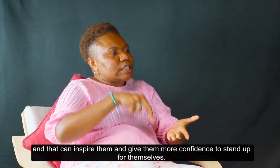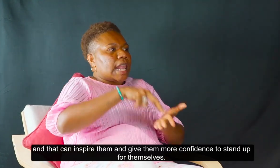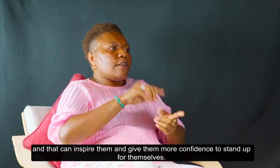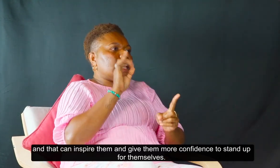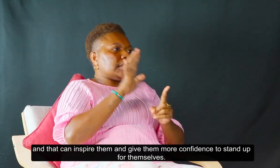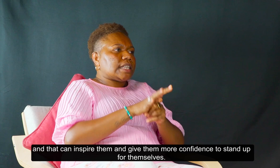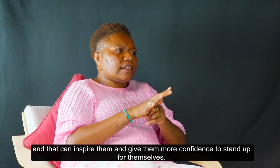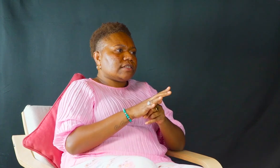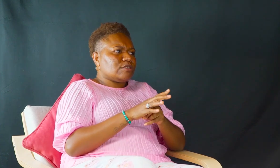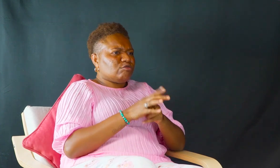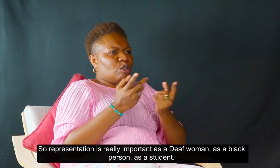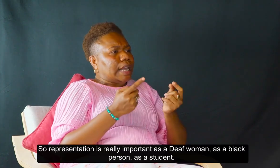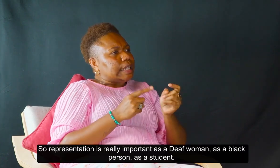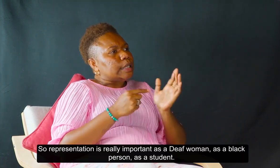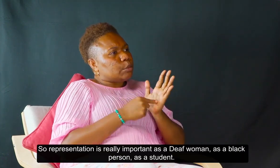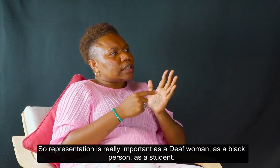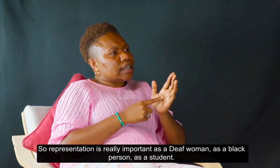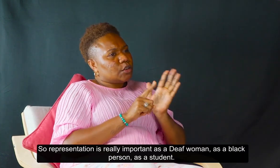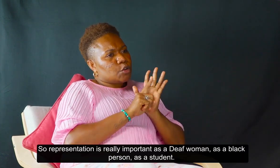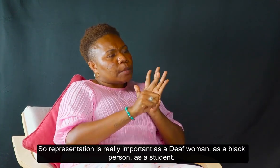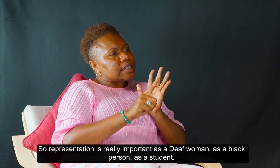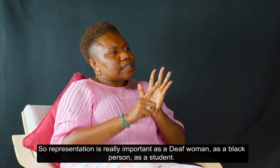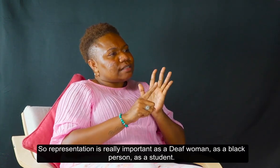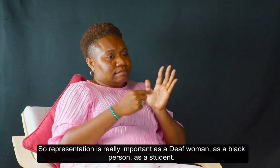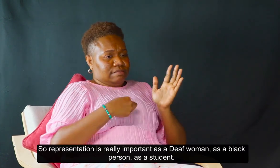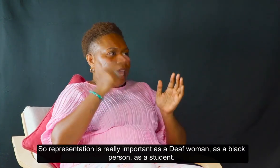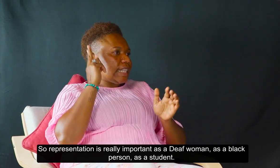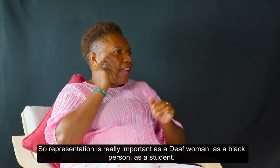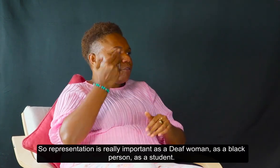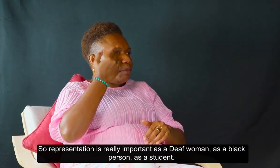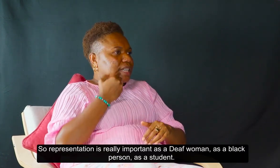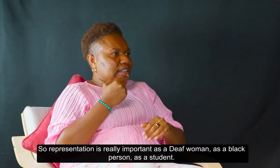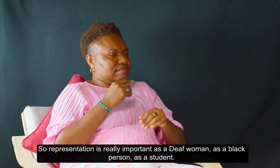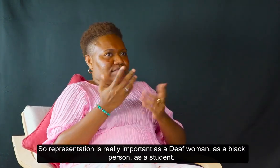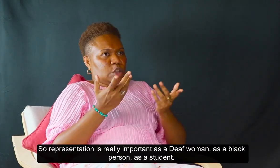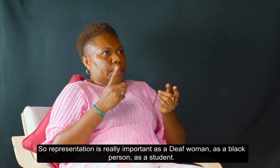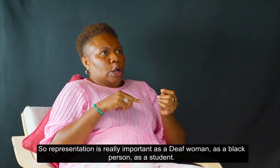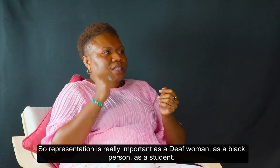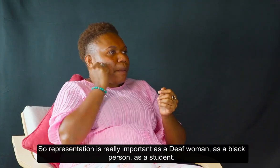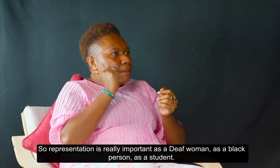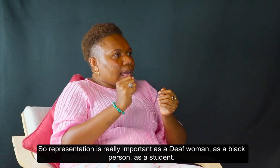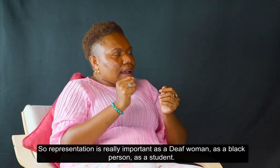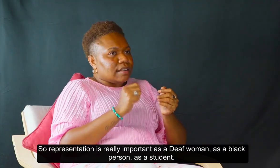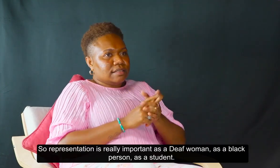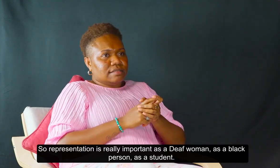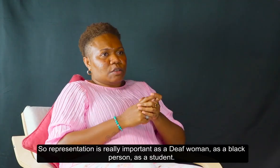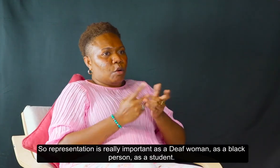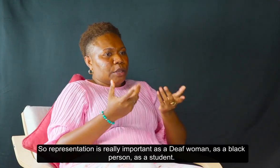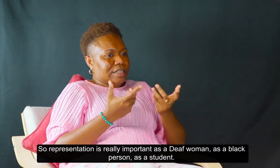for themselves. So representation is really important. As a deaf woman, as a black